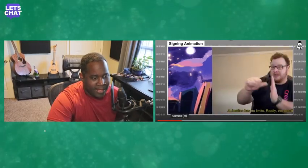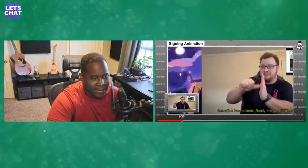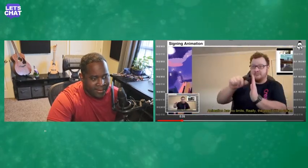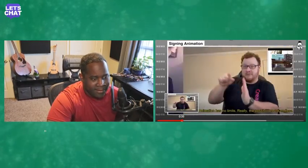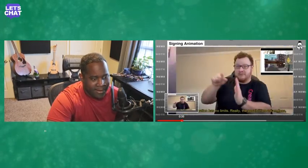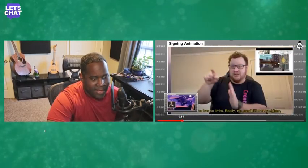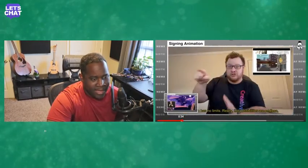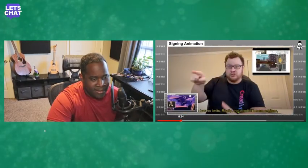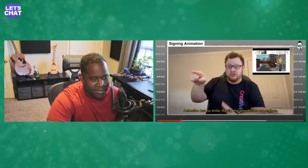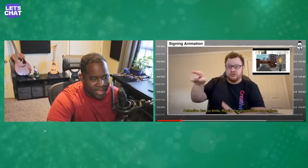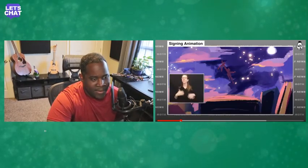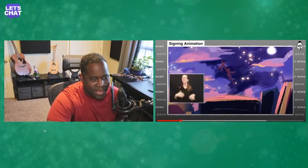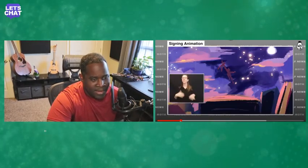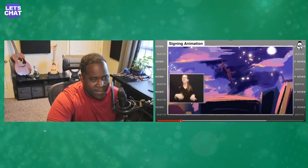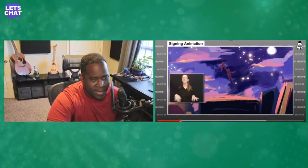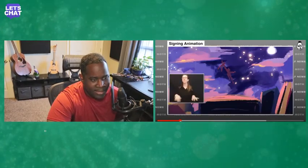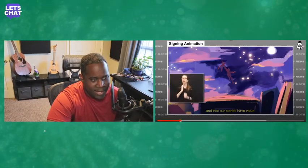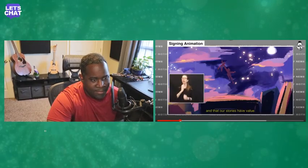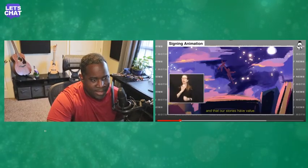Hey. Okay.